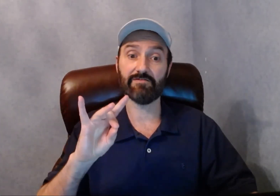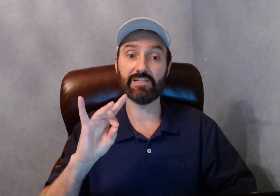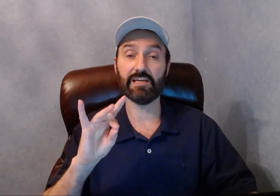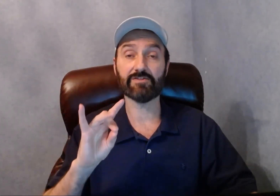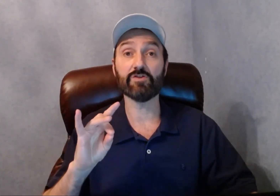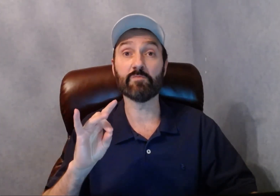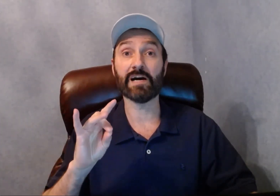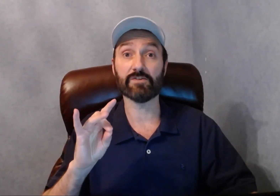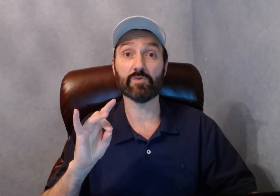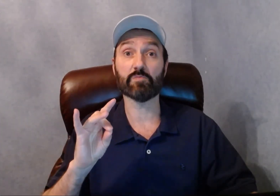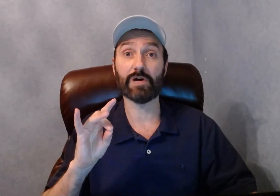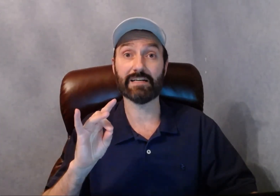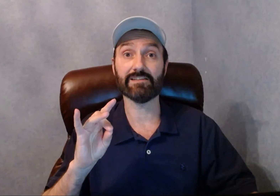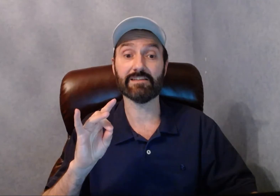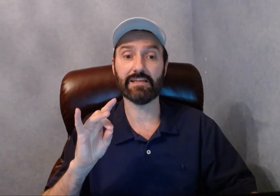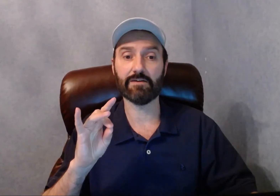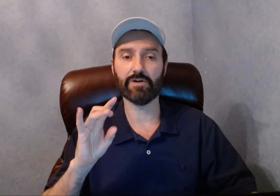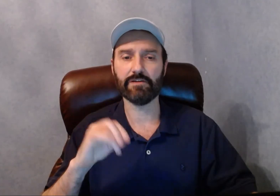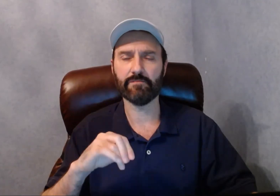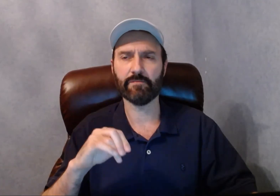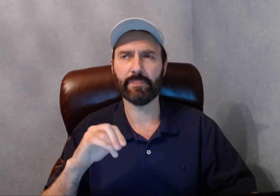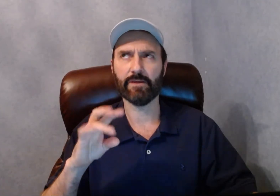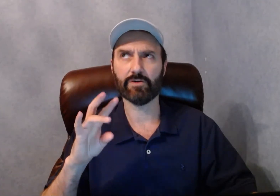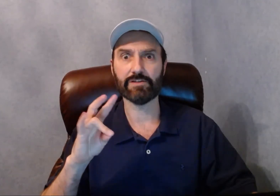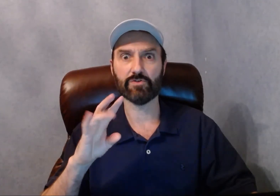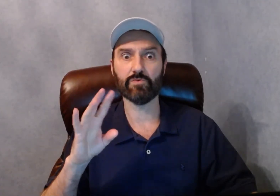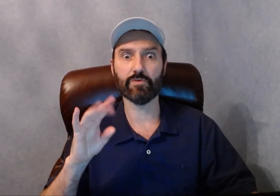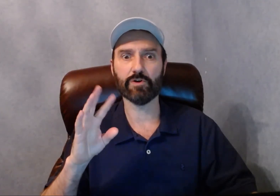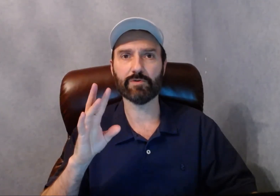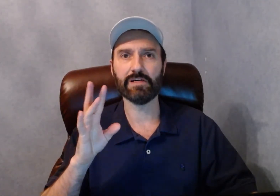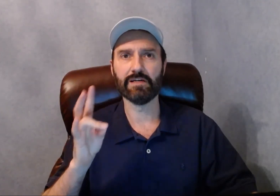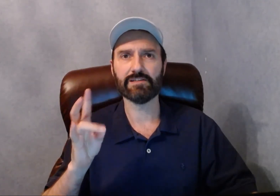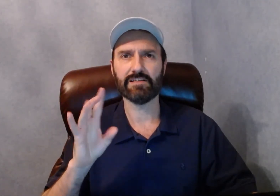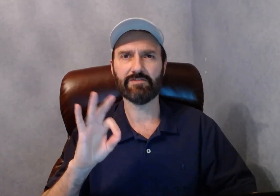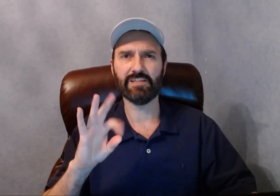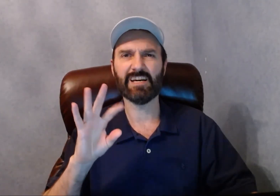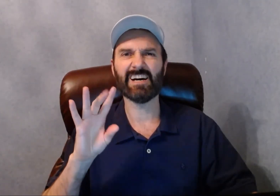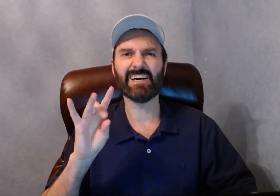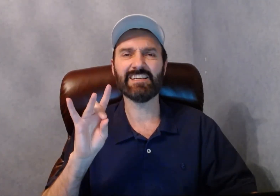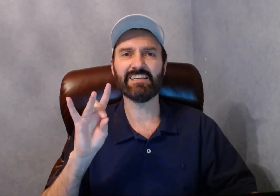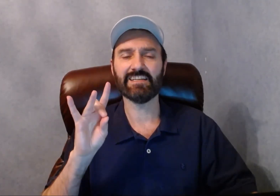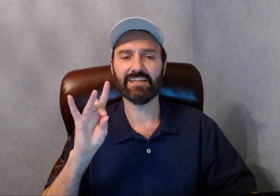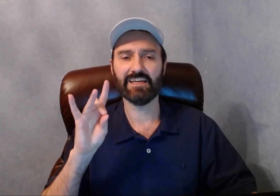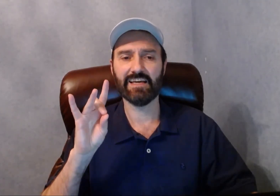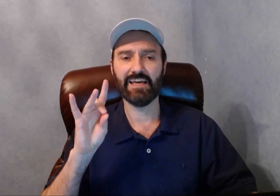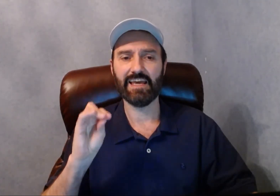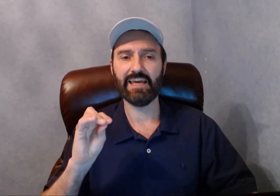78, so you might as well practice it that way. Okay, so where were we? 79, 80,